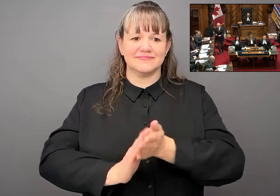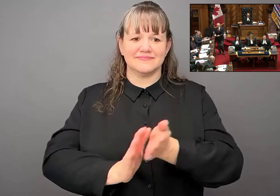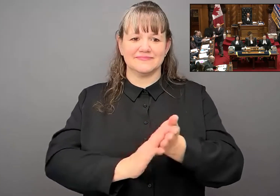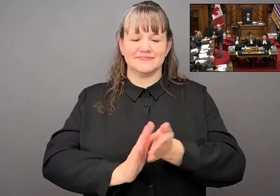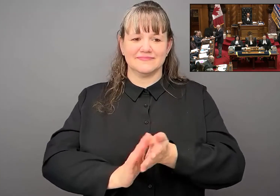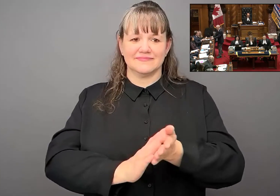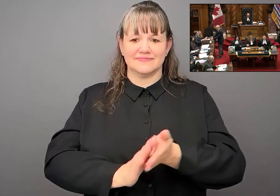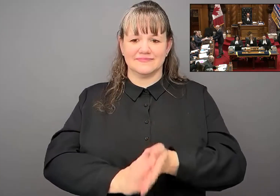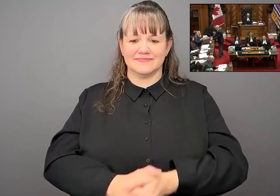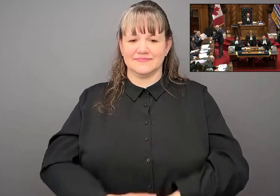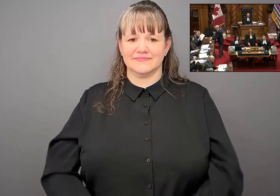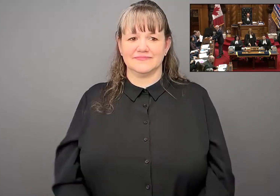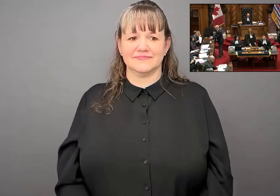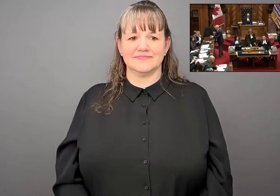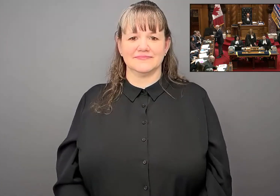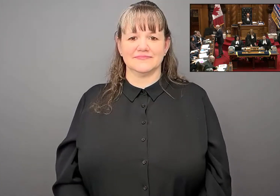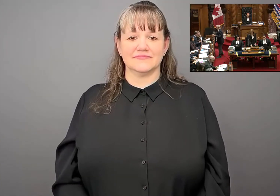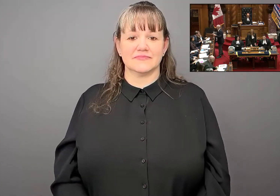Madam Clerk.